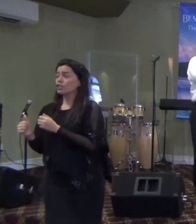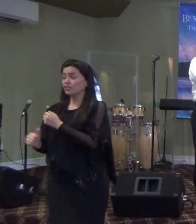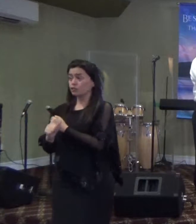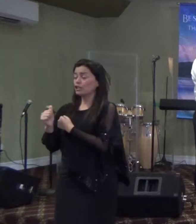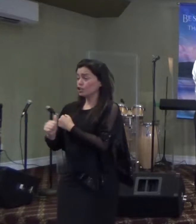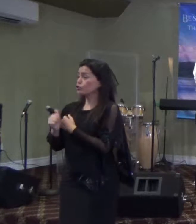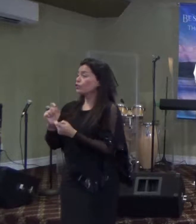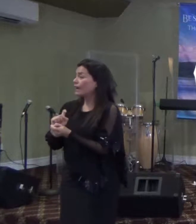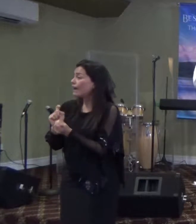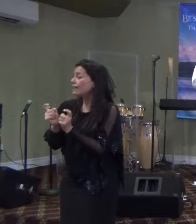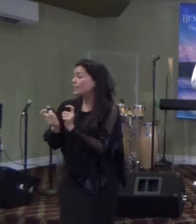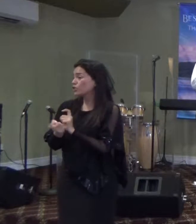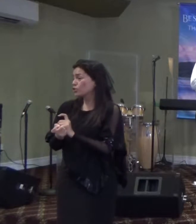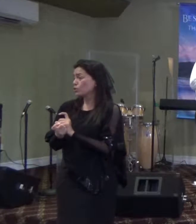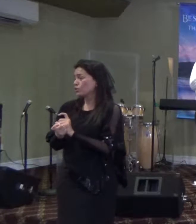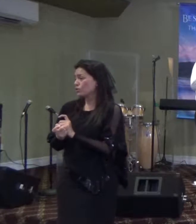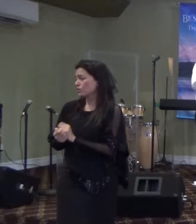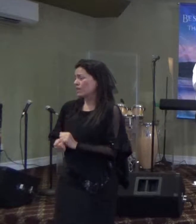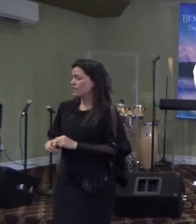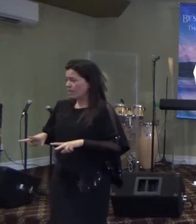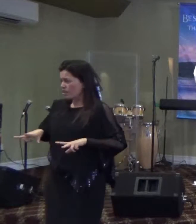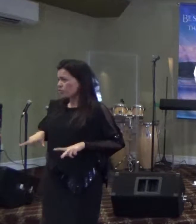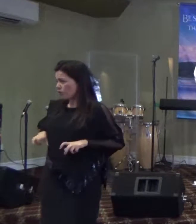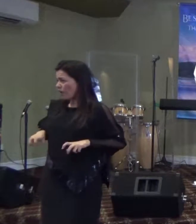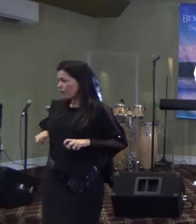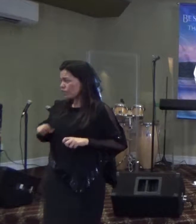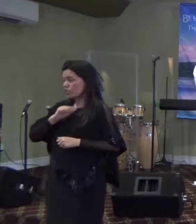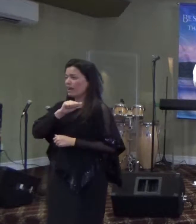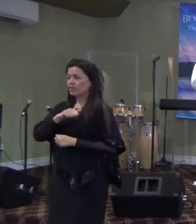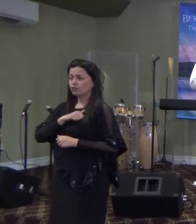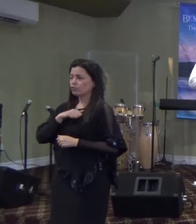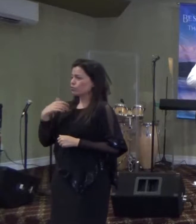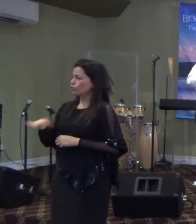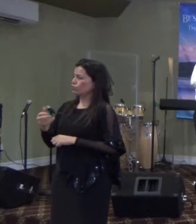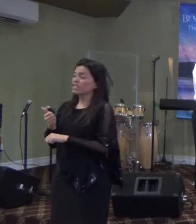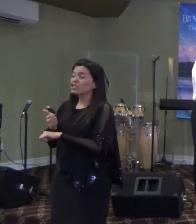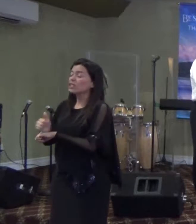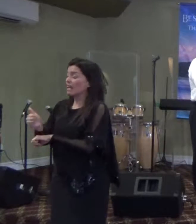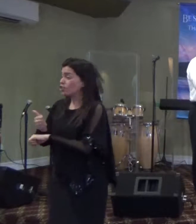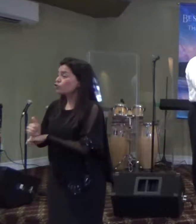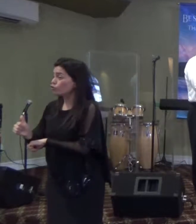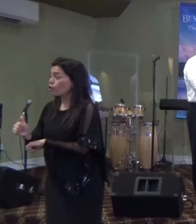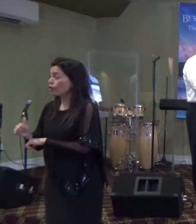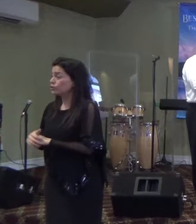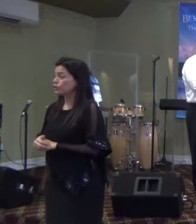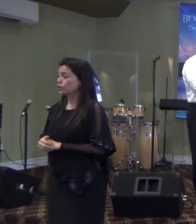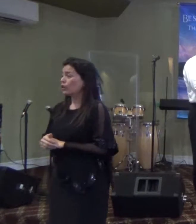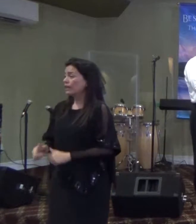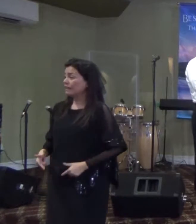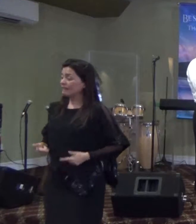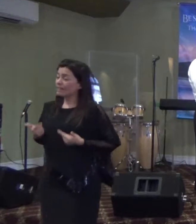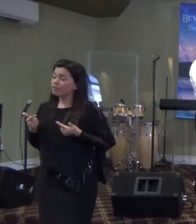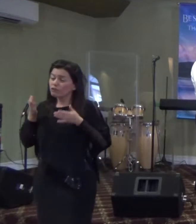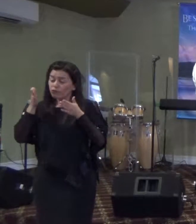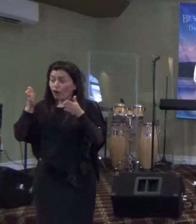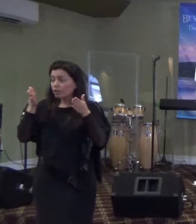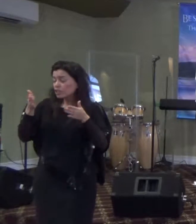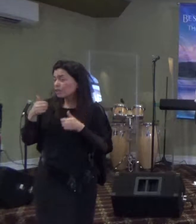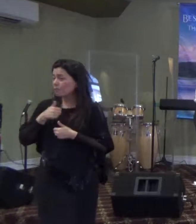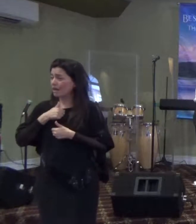dangerous attitude, la actitud the egocéntrica, egocentric attitude, vivir para to nosotros, live for ourselves,